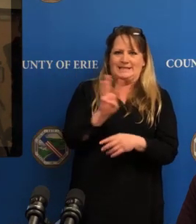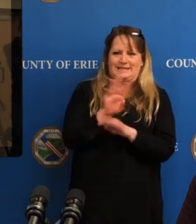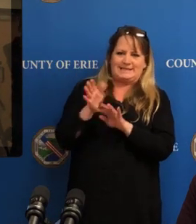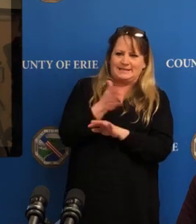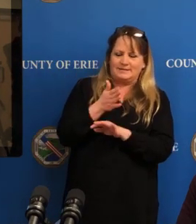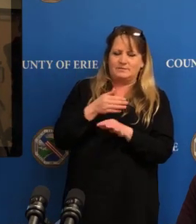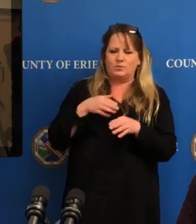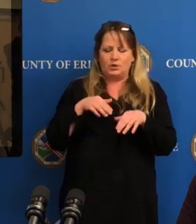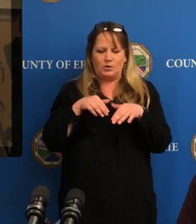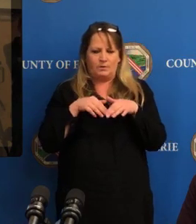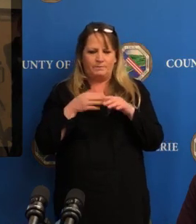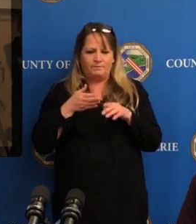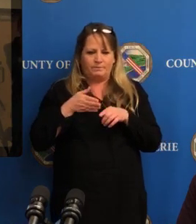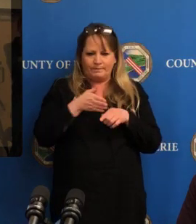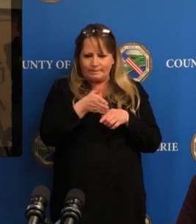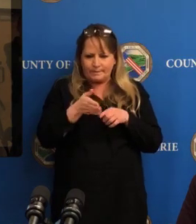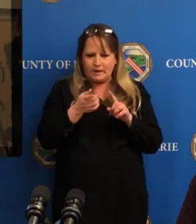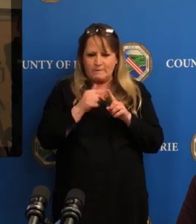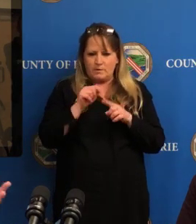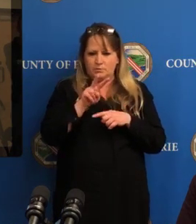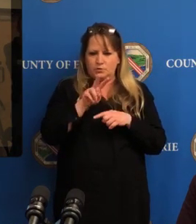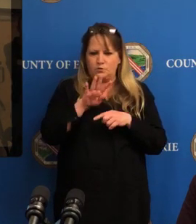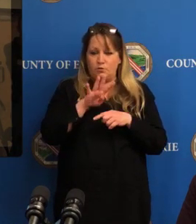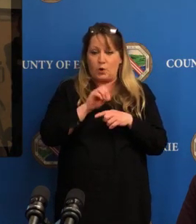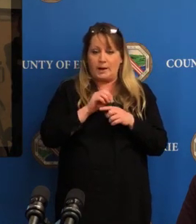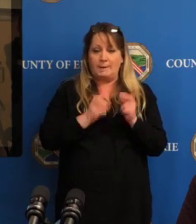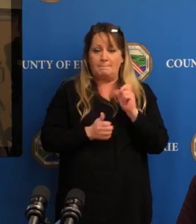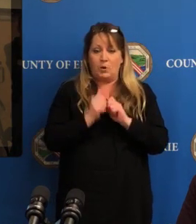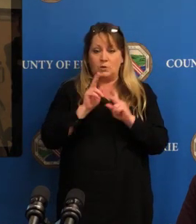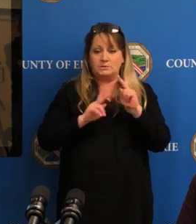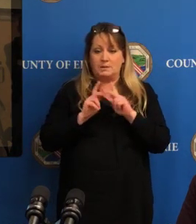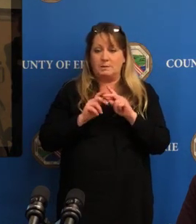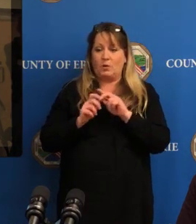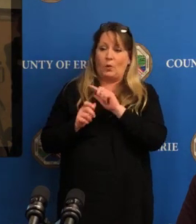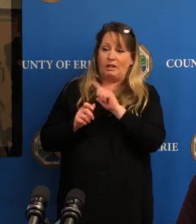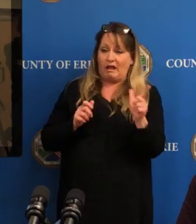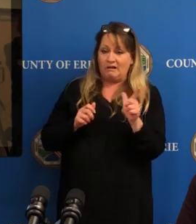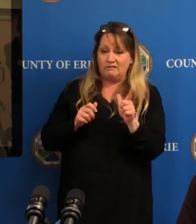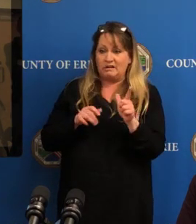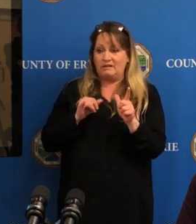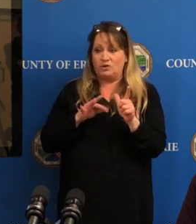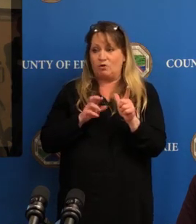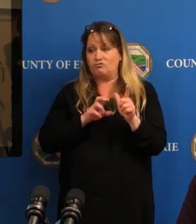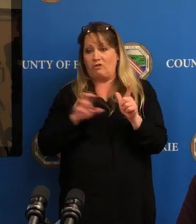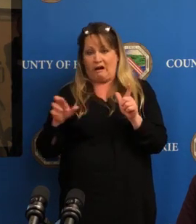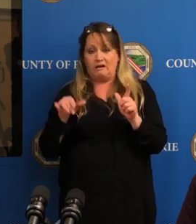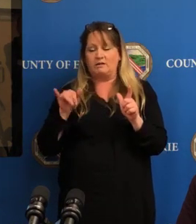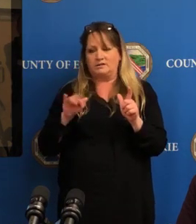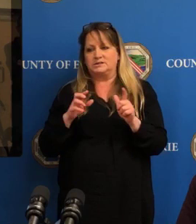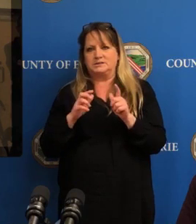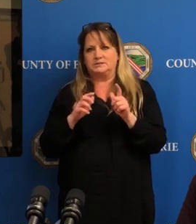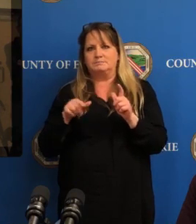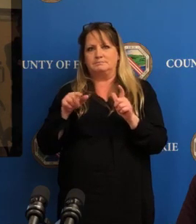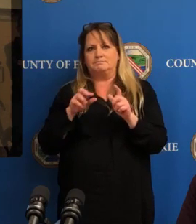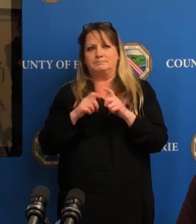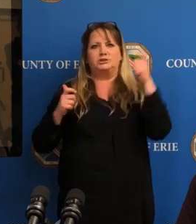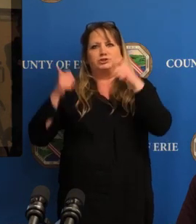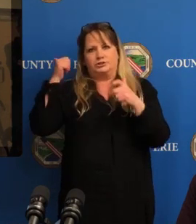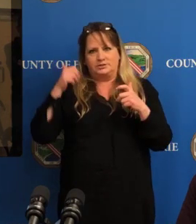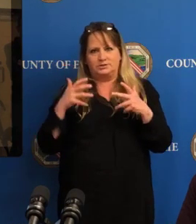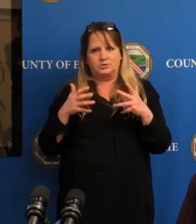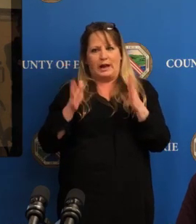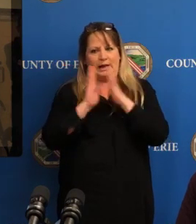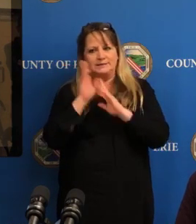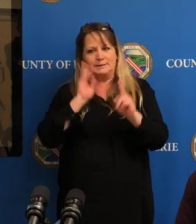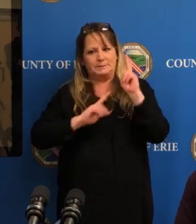you come in off of Route 240, most people go left. If you go right, it's actually the bigger side. And so we're just asking people to utilize